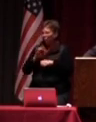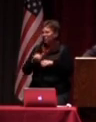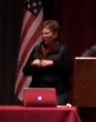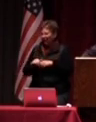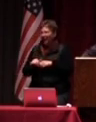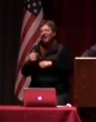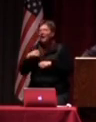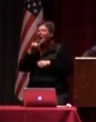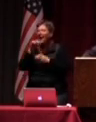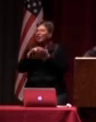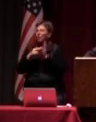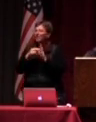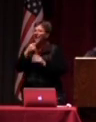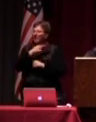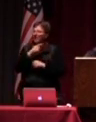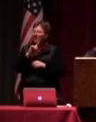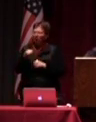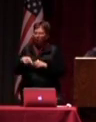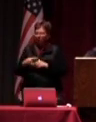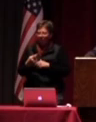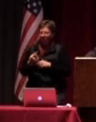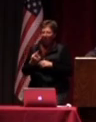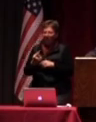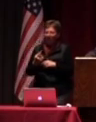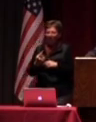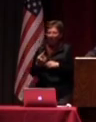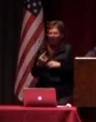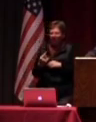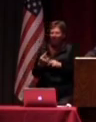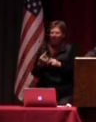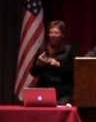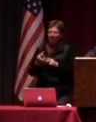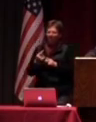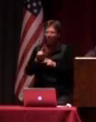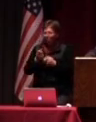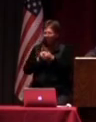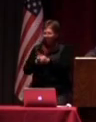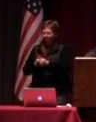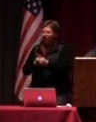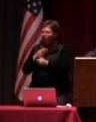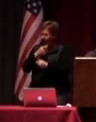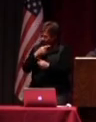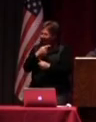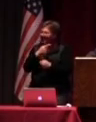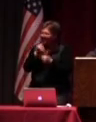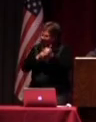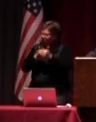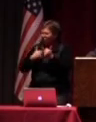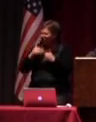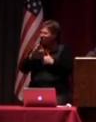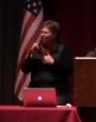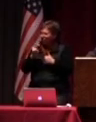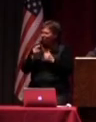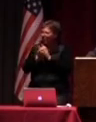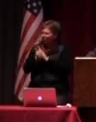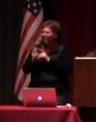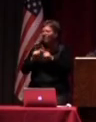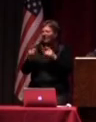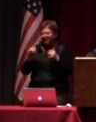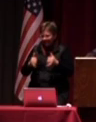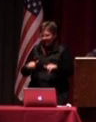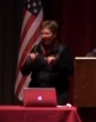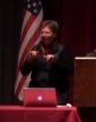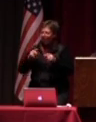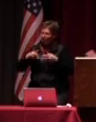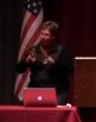say that they were only doing this, that their own abilities counted for, and ideas counted for nothing. Of course, they did. Still, the way they were